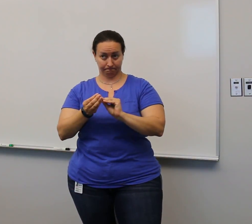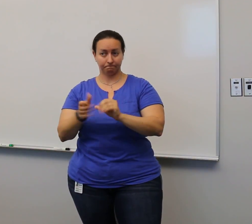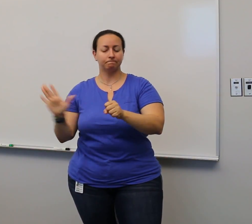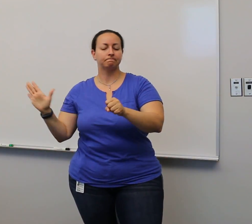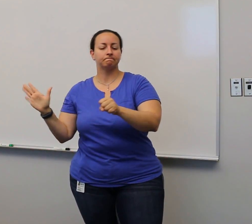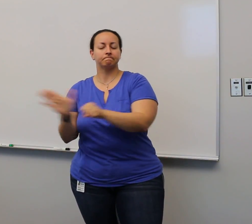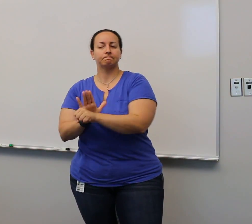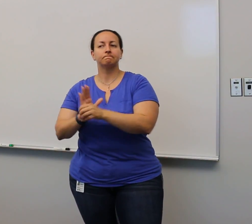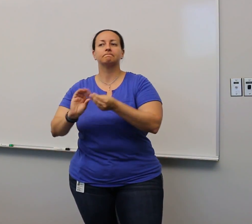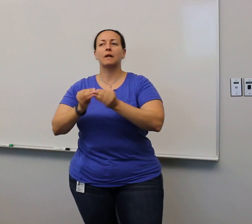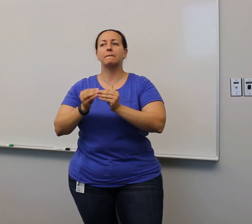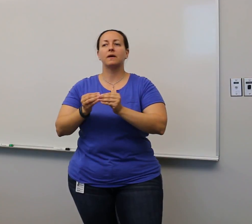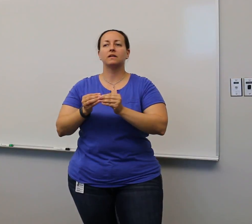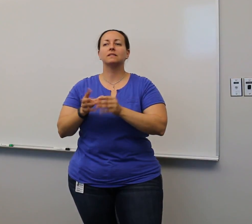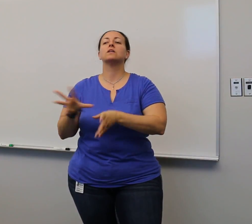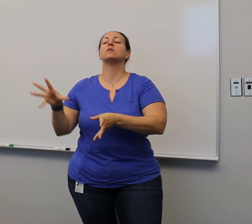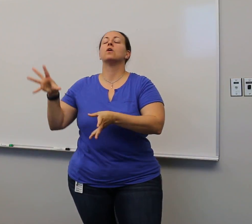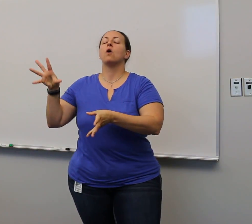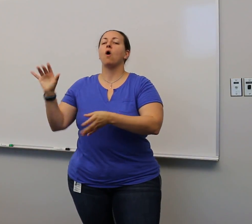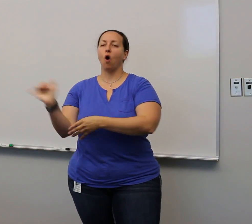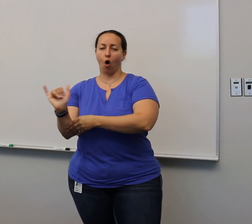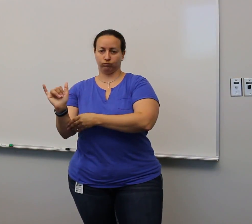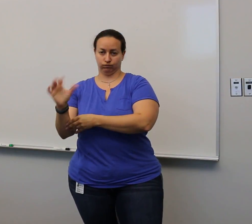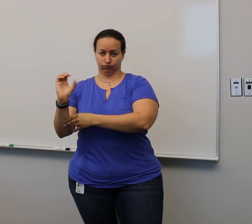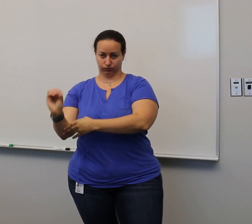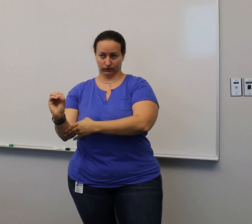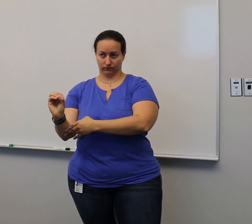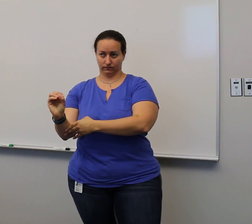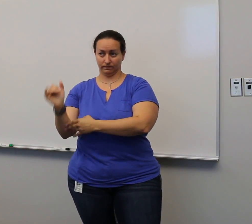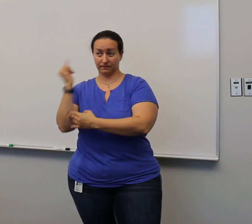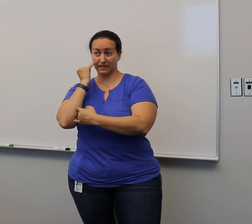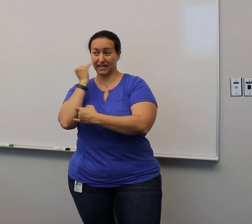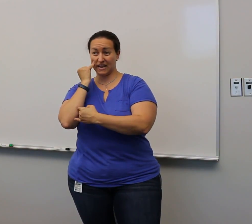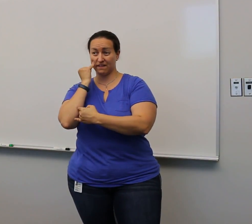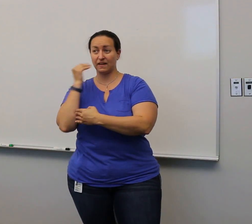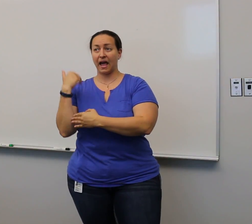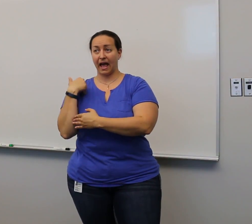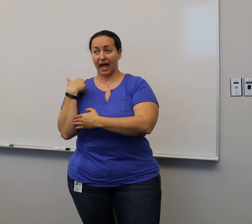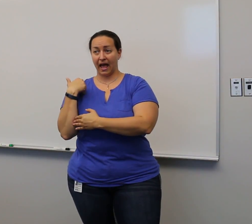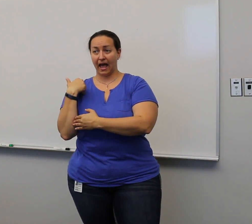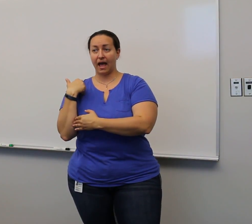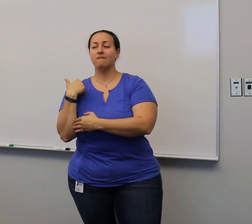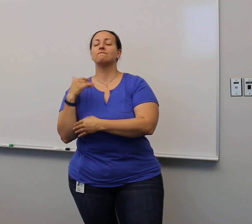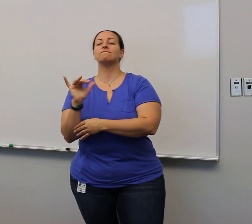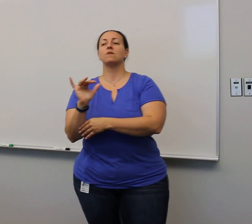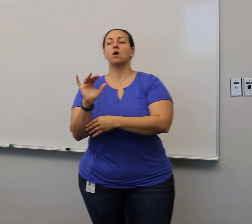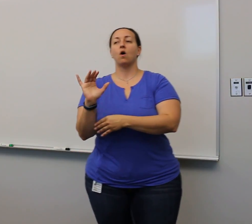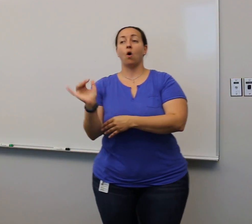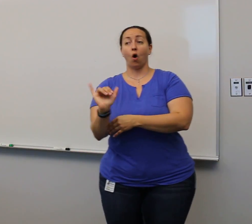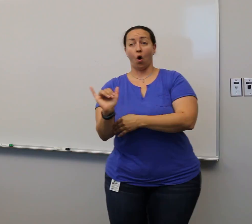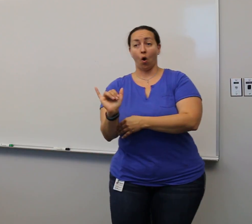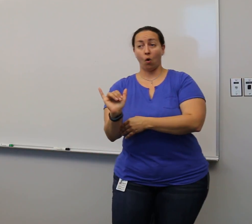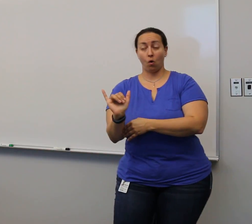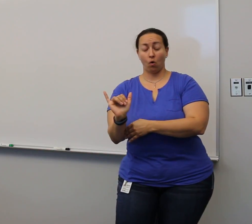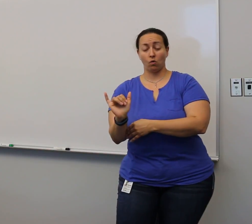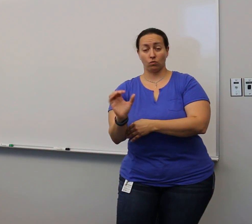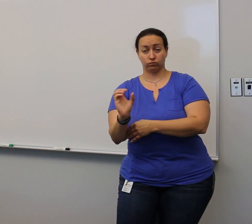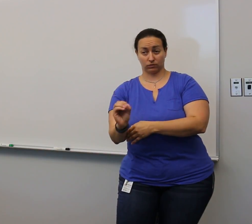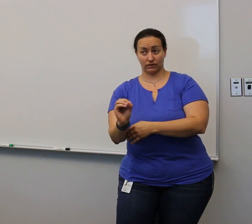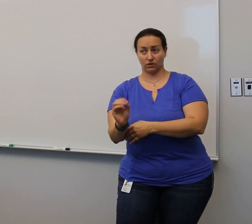0. And if we were to use a symbol to represent the natural numbers including 0, we would use the fancy letter